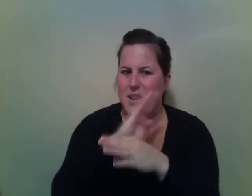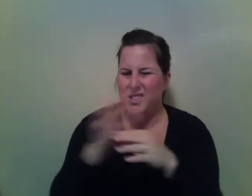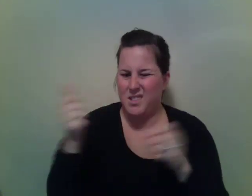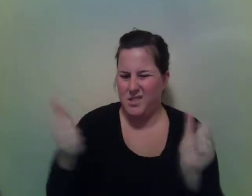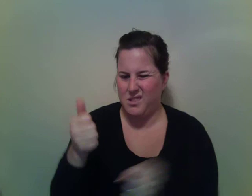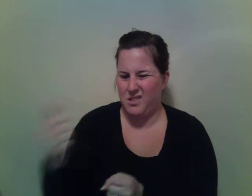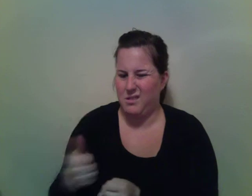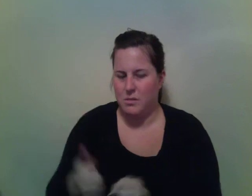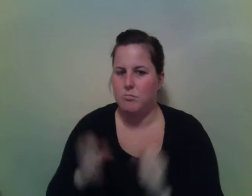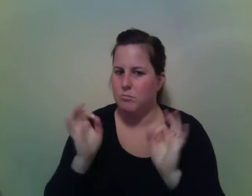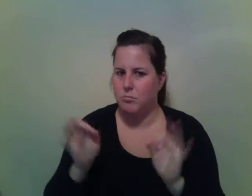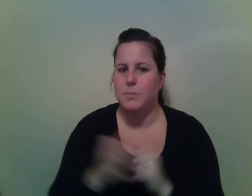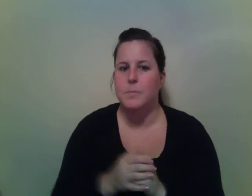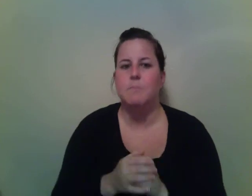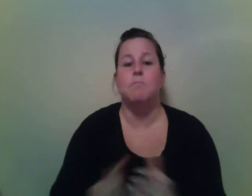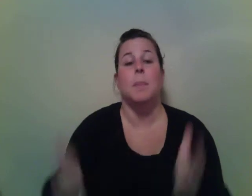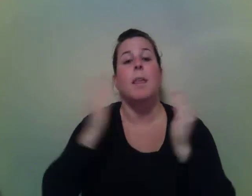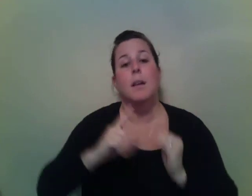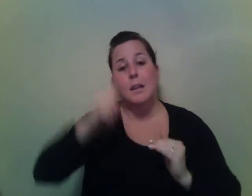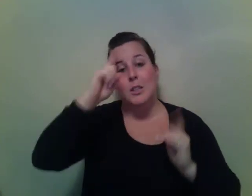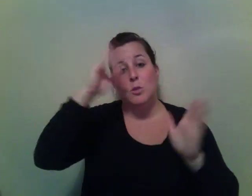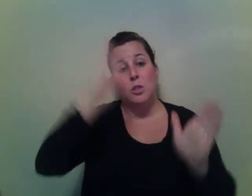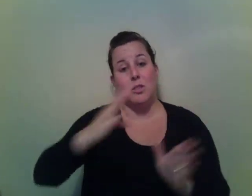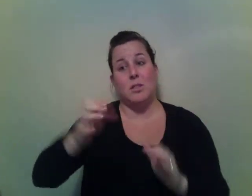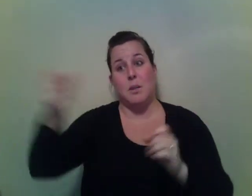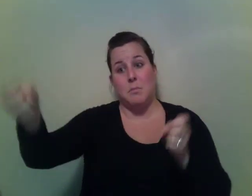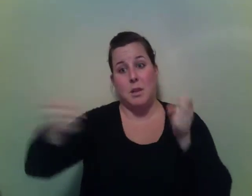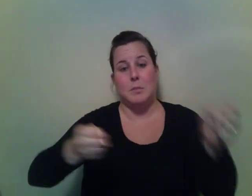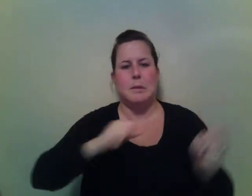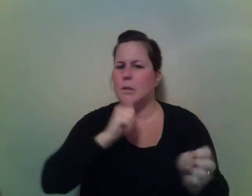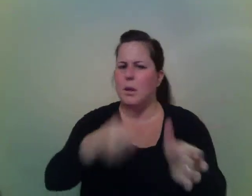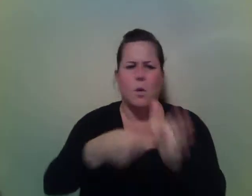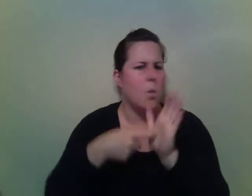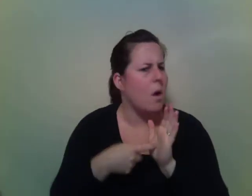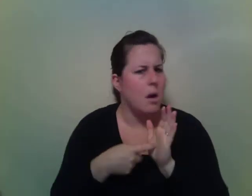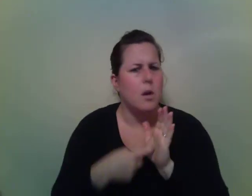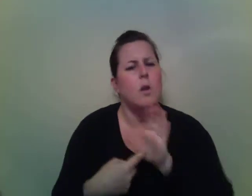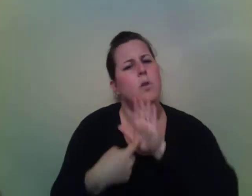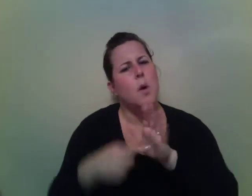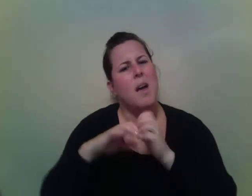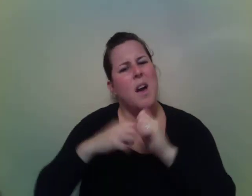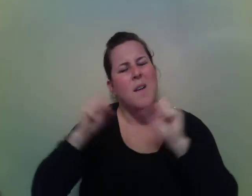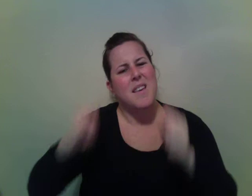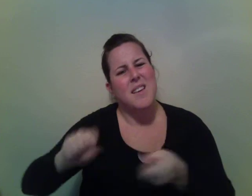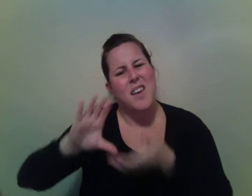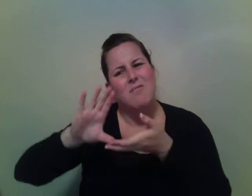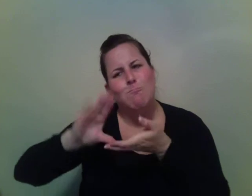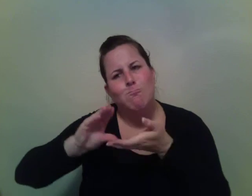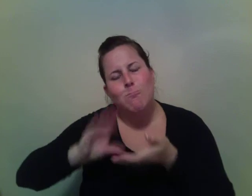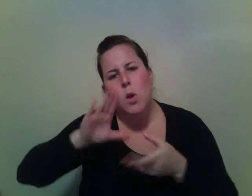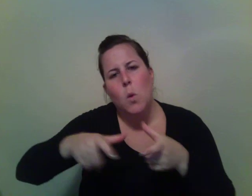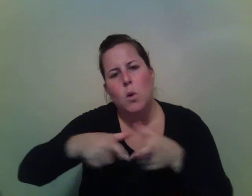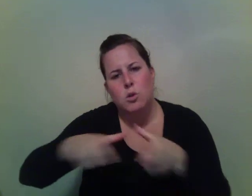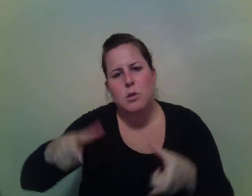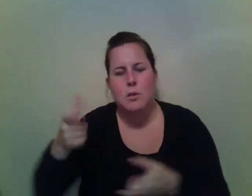is not required. I've just talked about how it can lower your uni-level commission. So just keep that in mind. This is not something